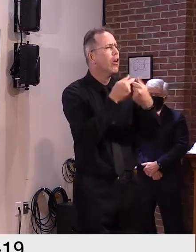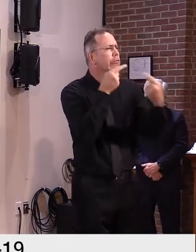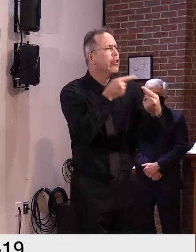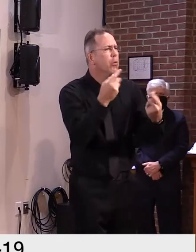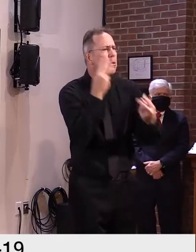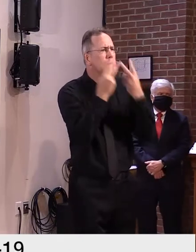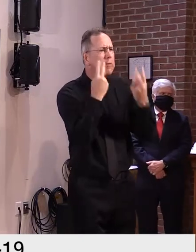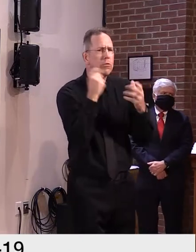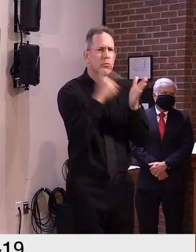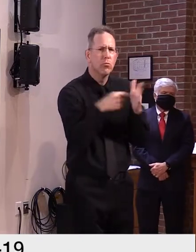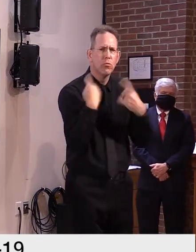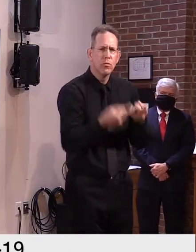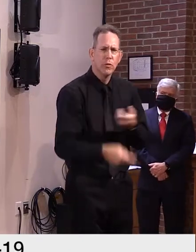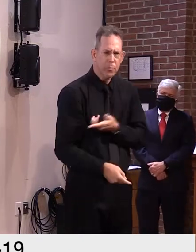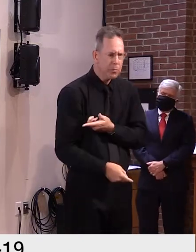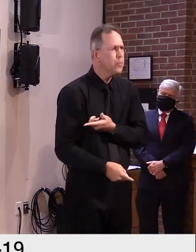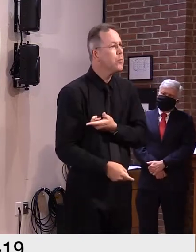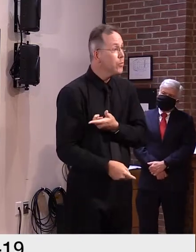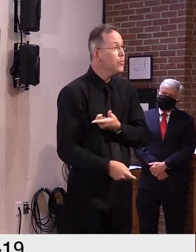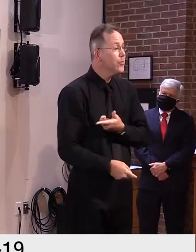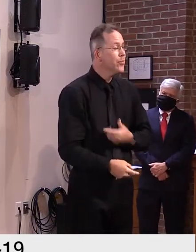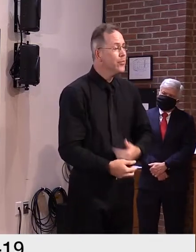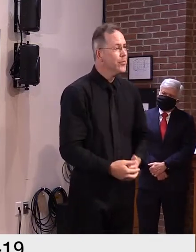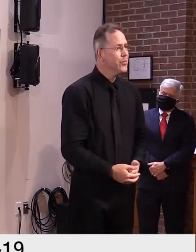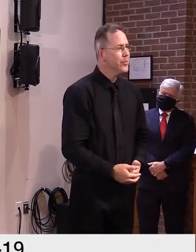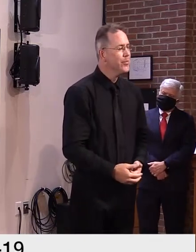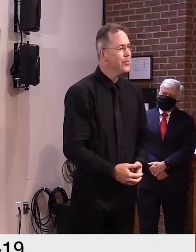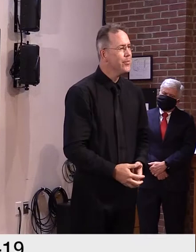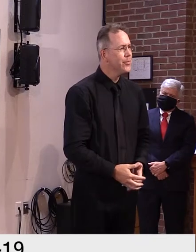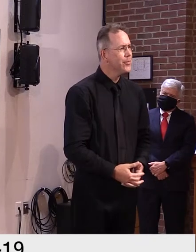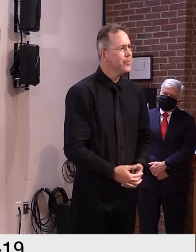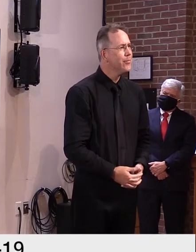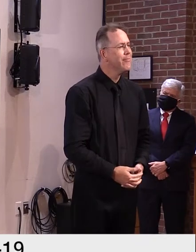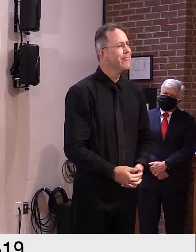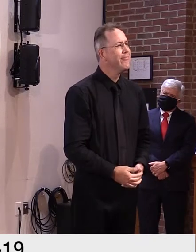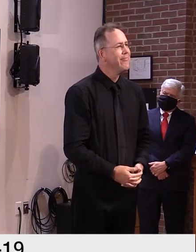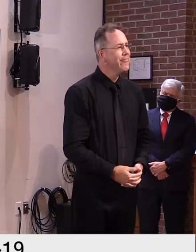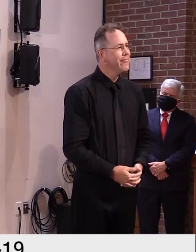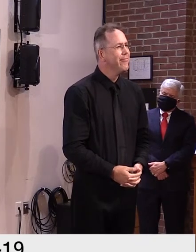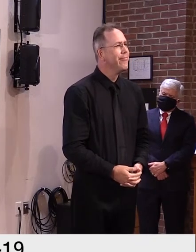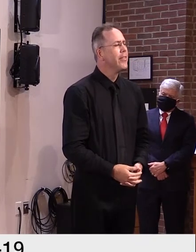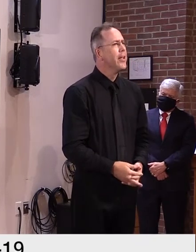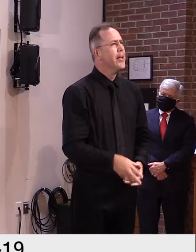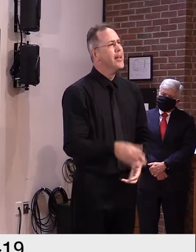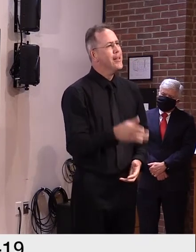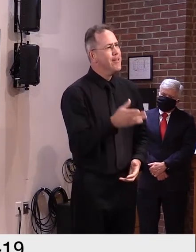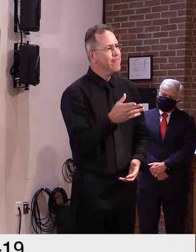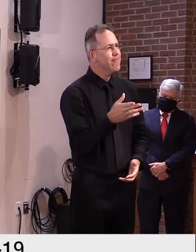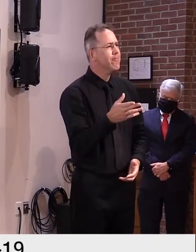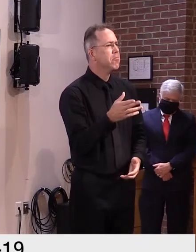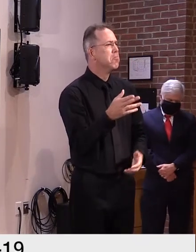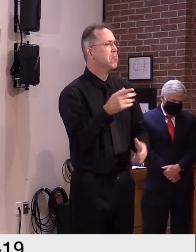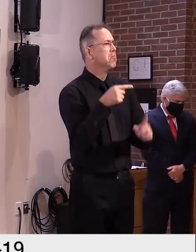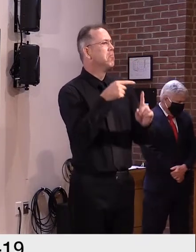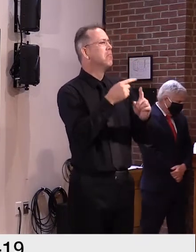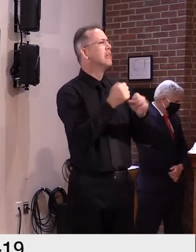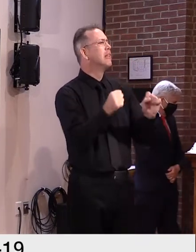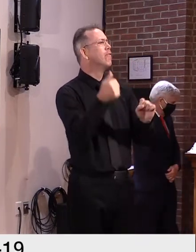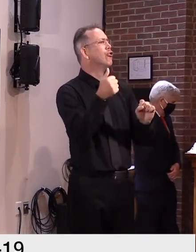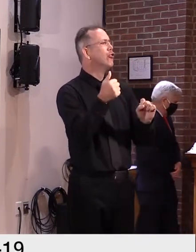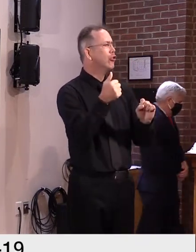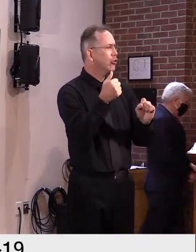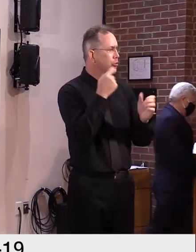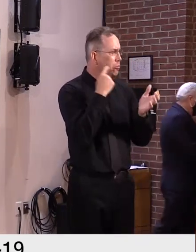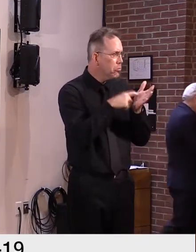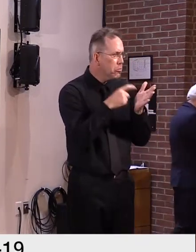Yeah, thanks, Eric. I think it's one thing to, the effort that we put into open schools is one activity, but then